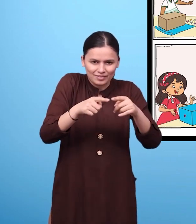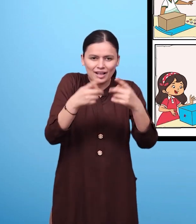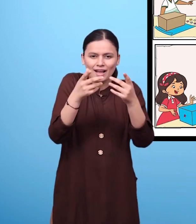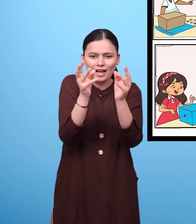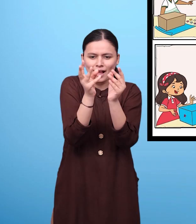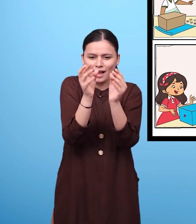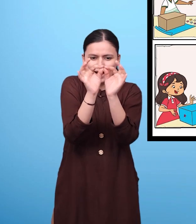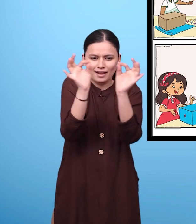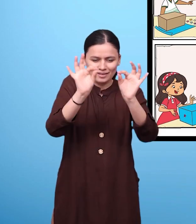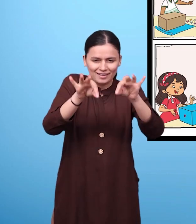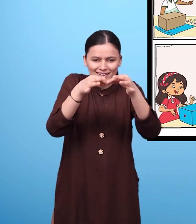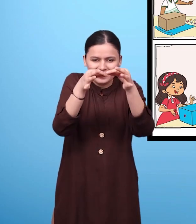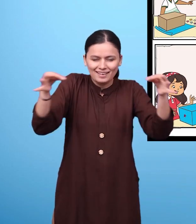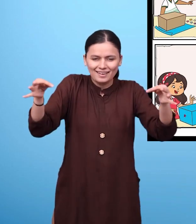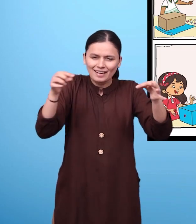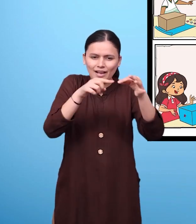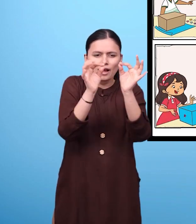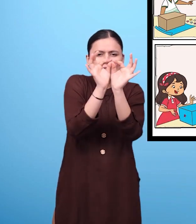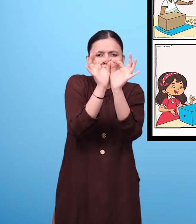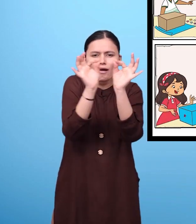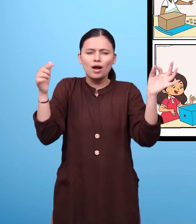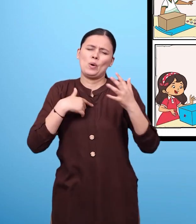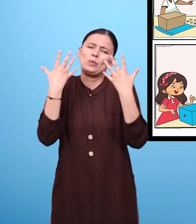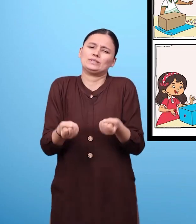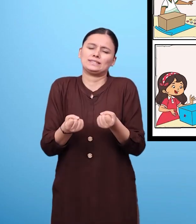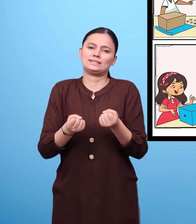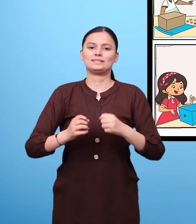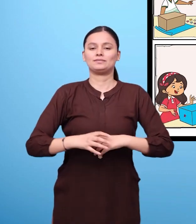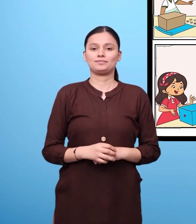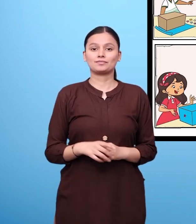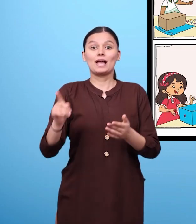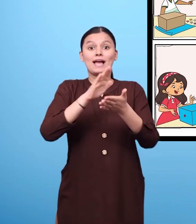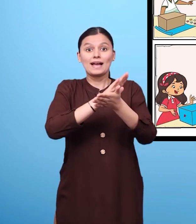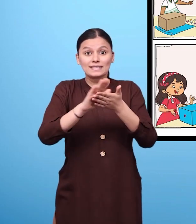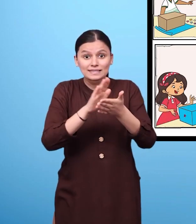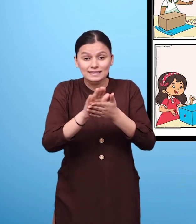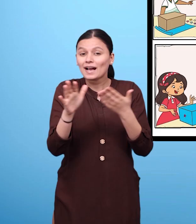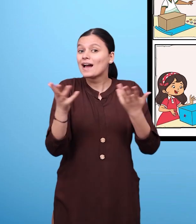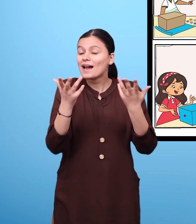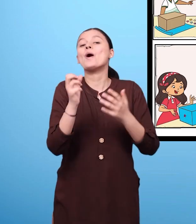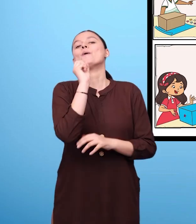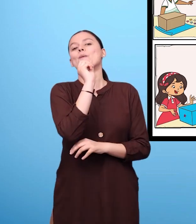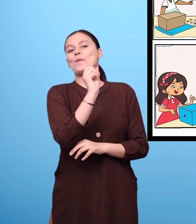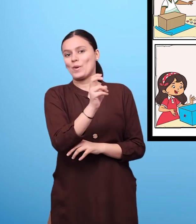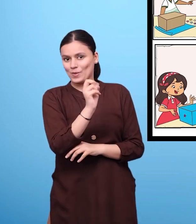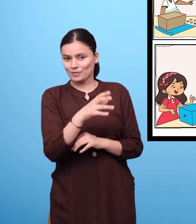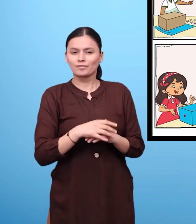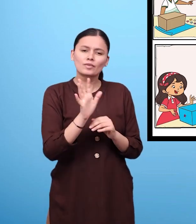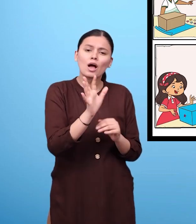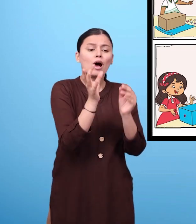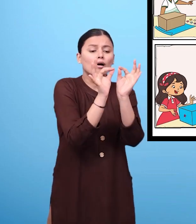and replies, Yes, then we need 12 ribbons for each side or edge.